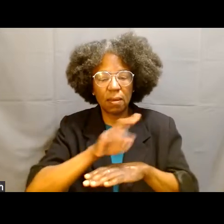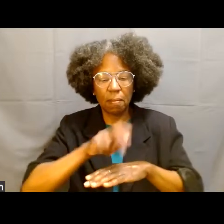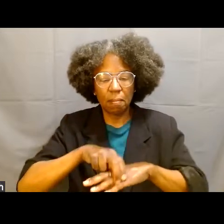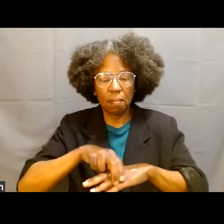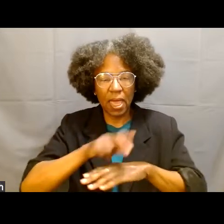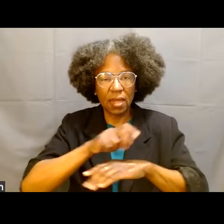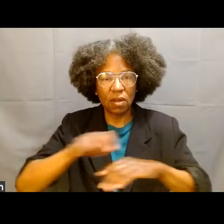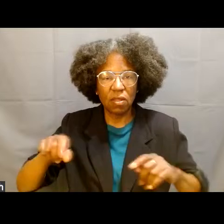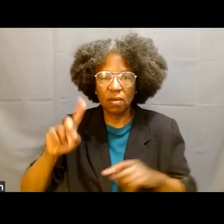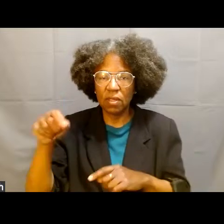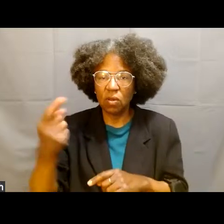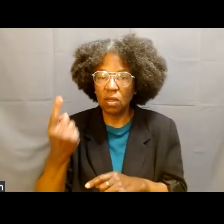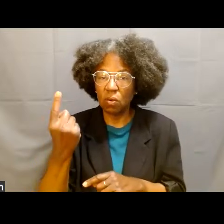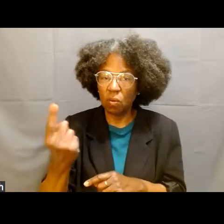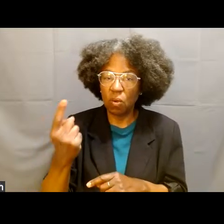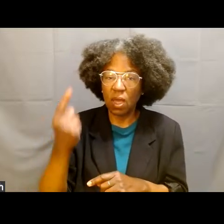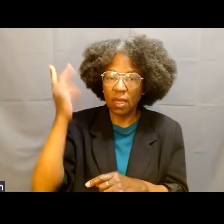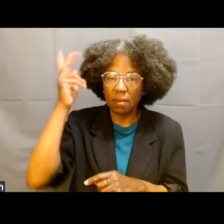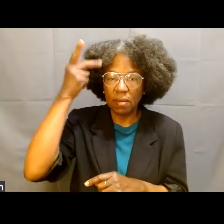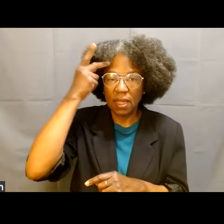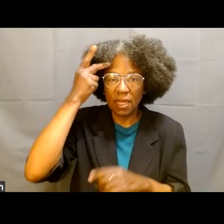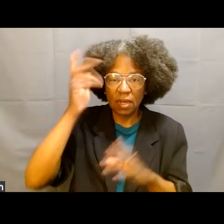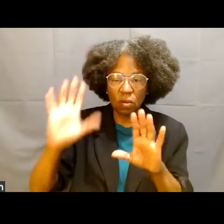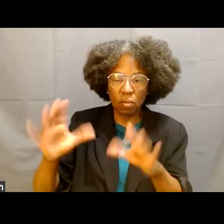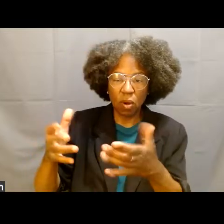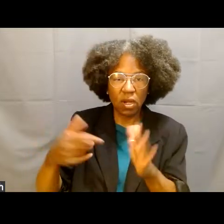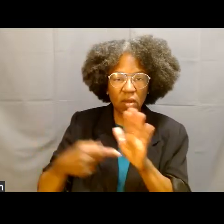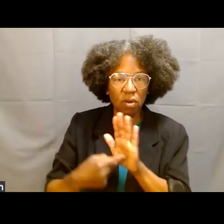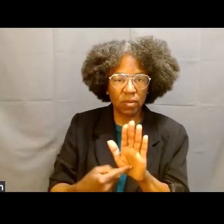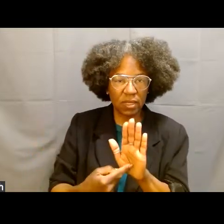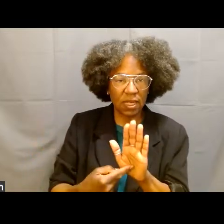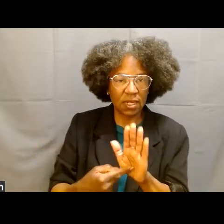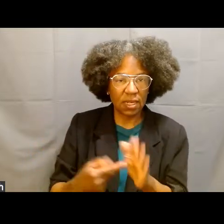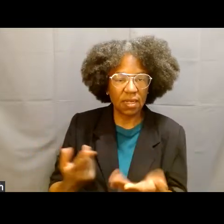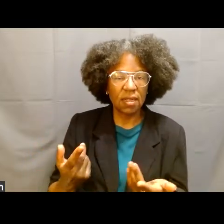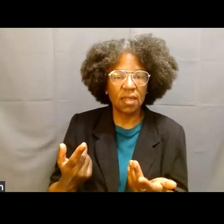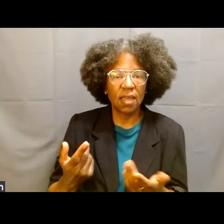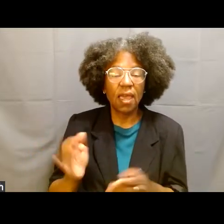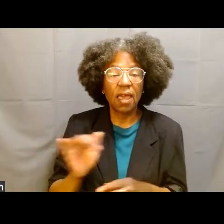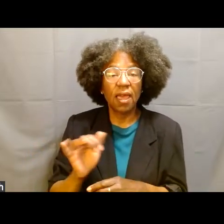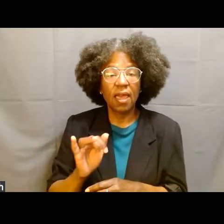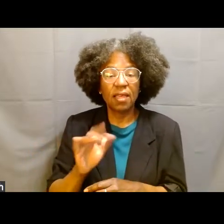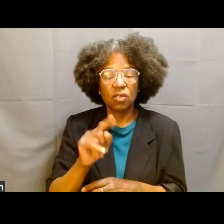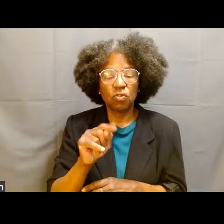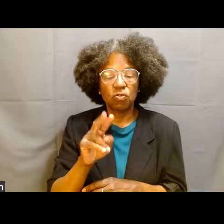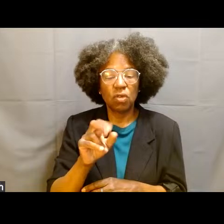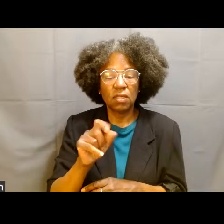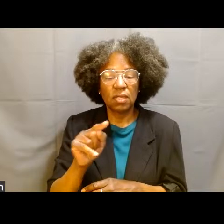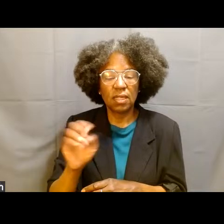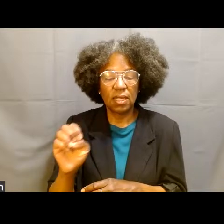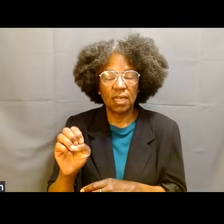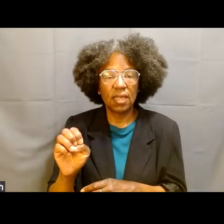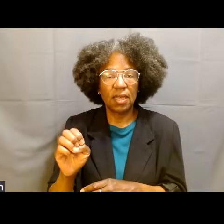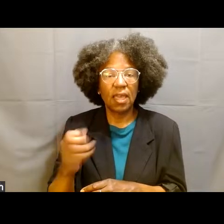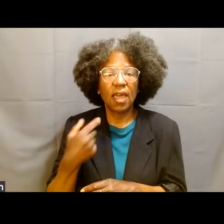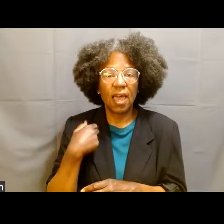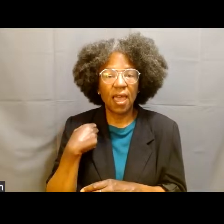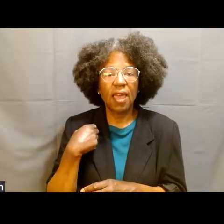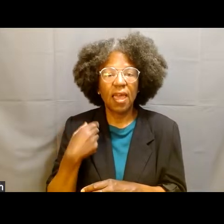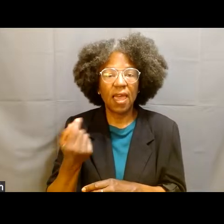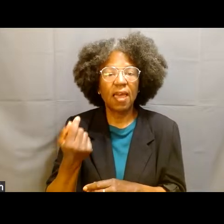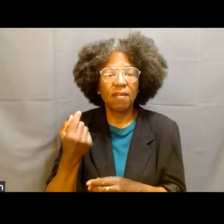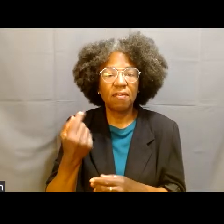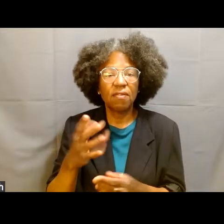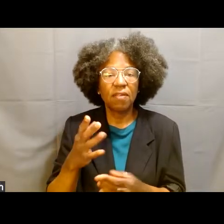one political party represented. As a trustee, I have a fiduciary duty to act